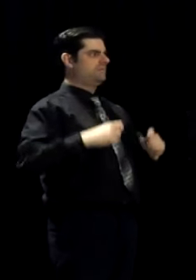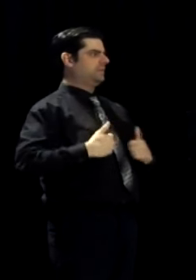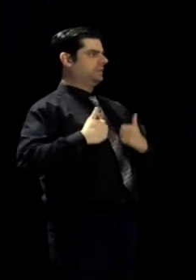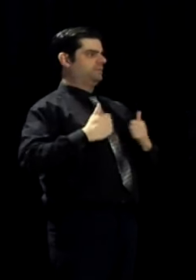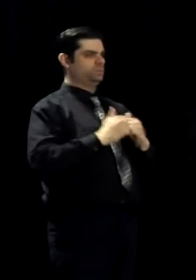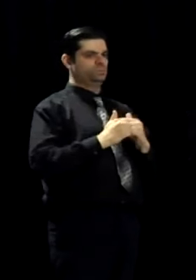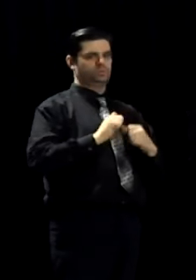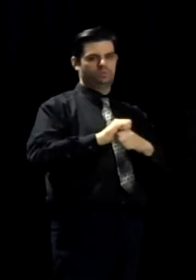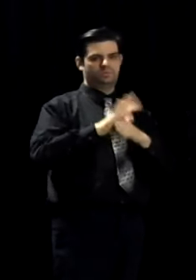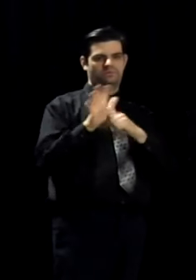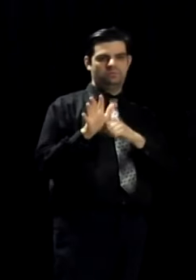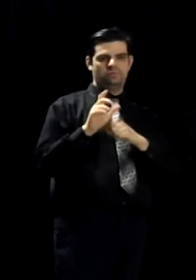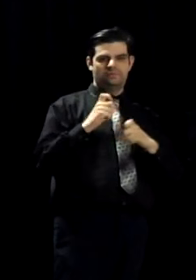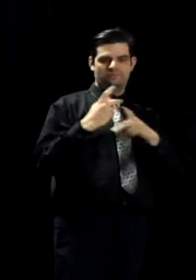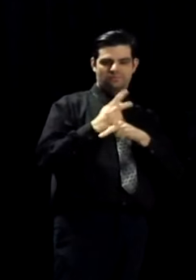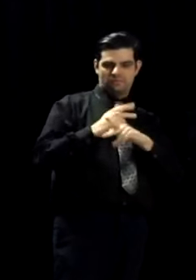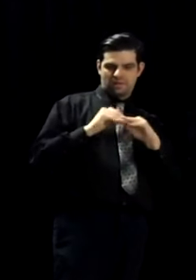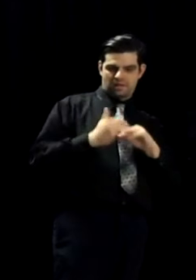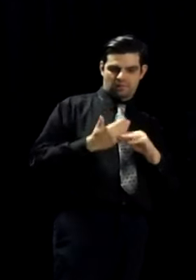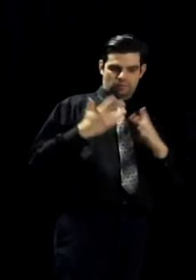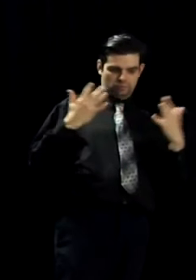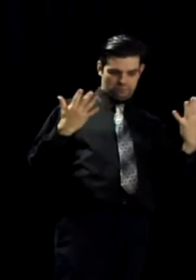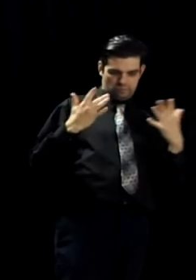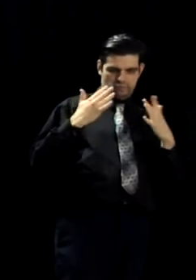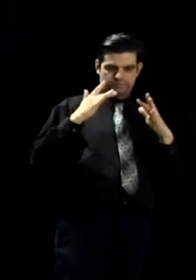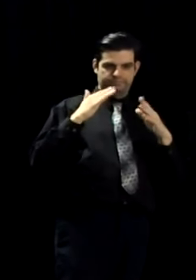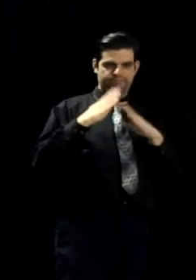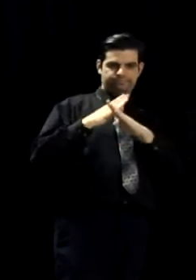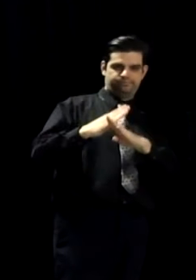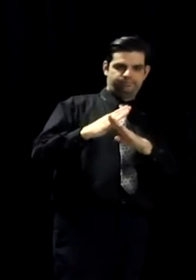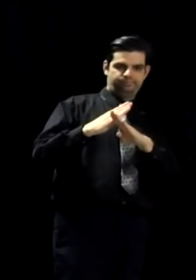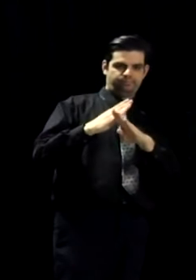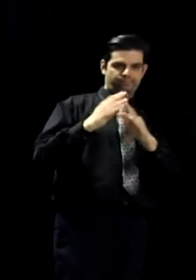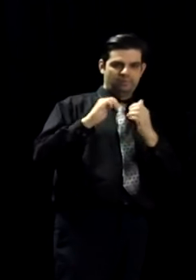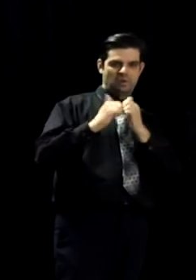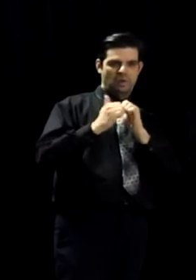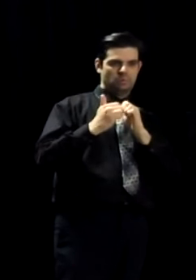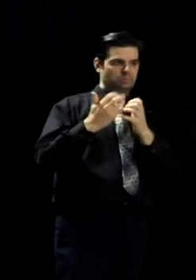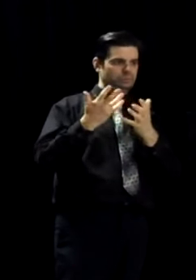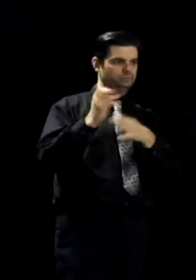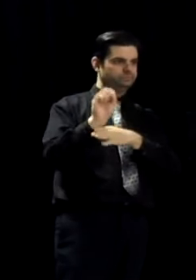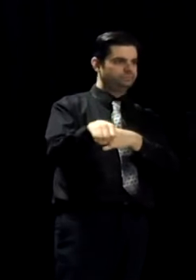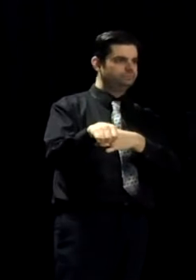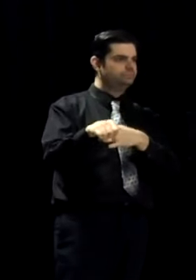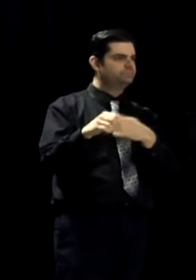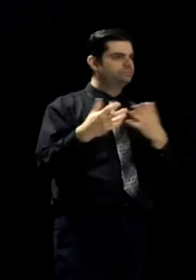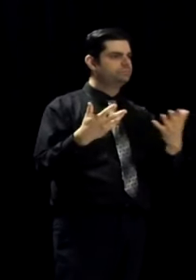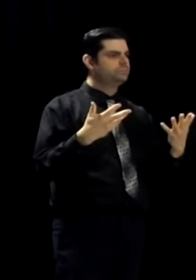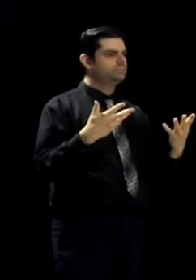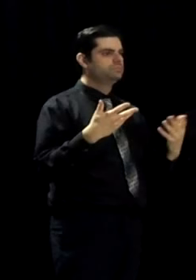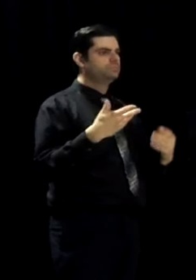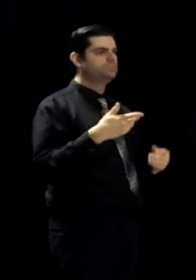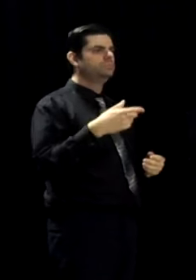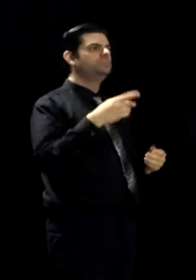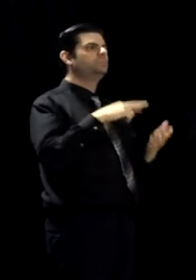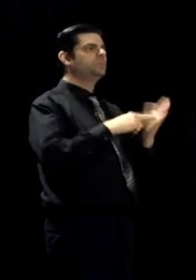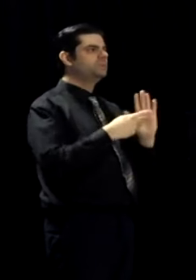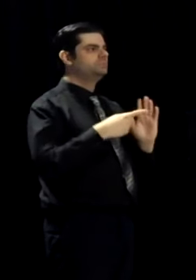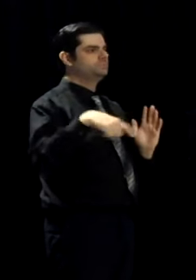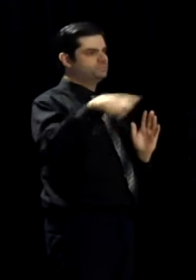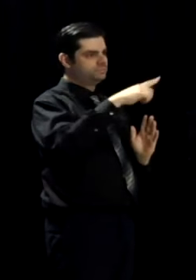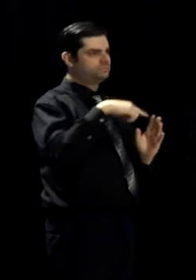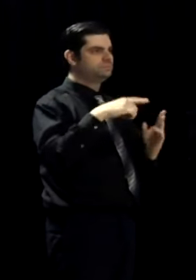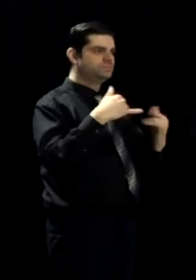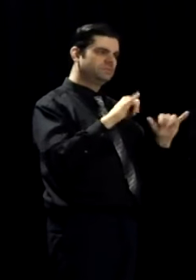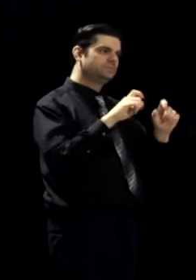virus and still try to physically distance. When you're at the store, wear a mask. When you're going out and about and you're being around